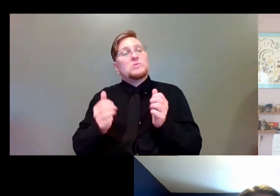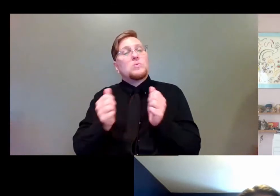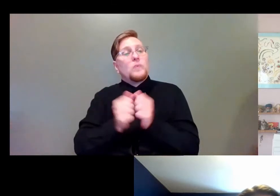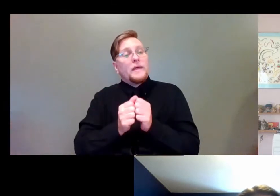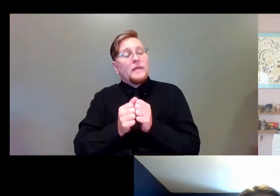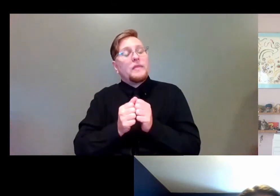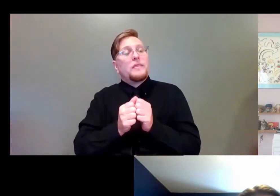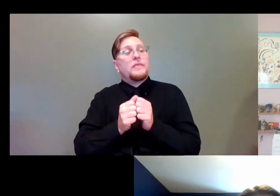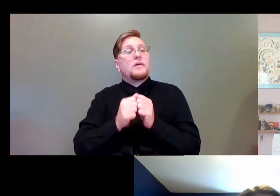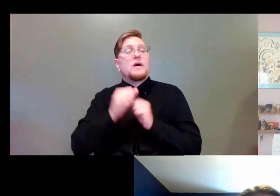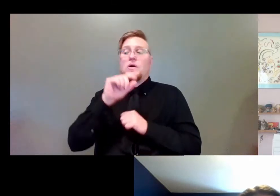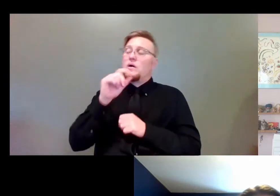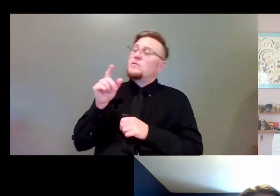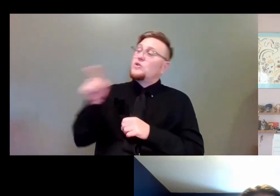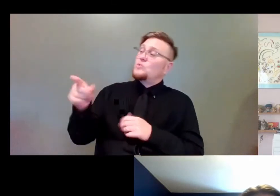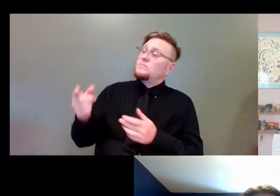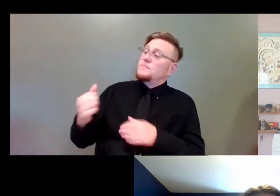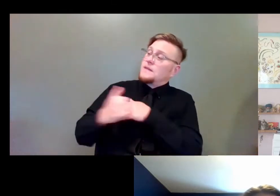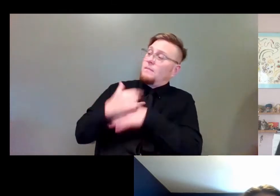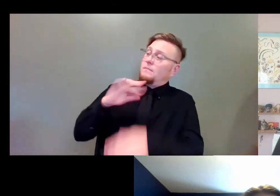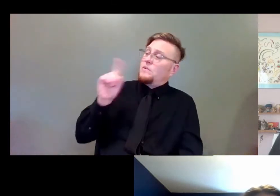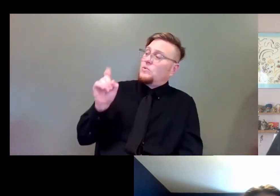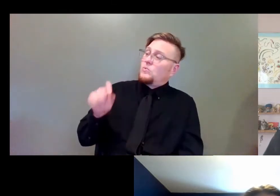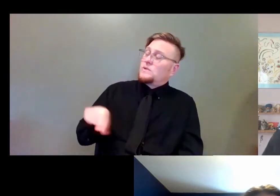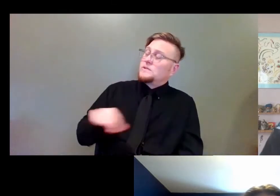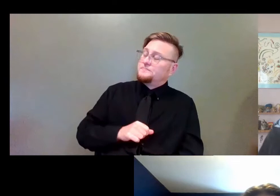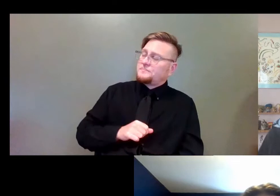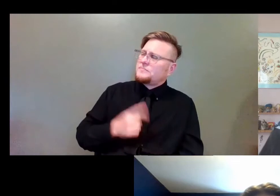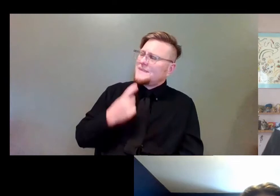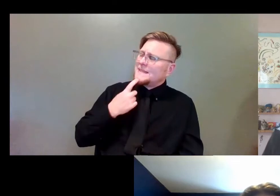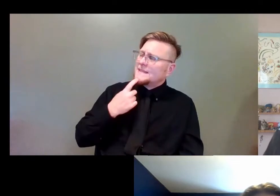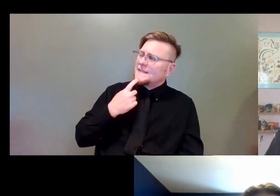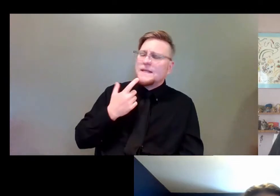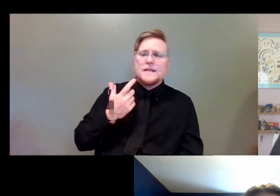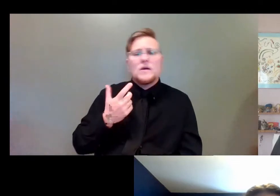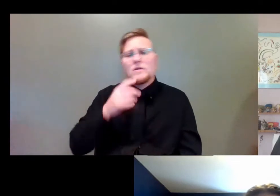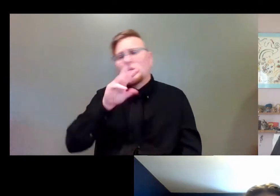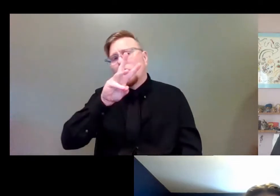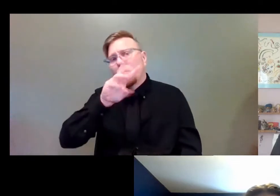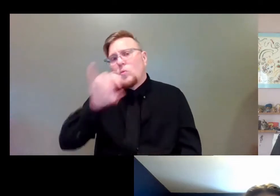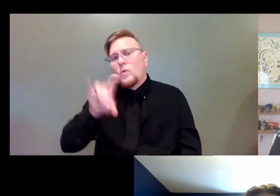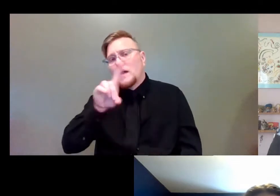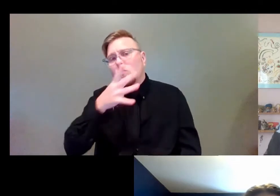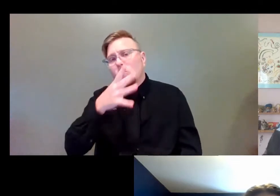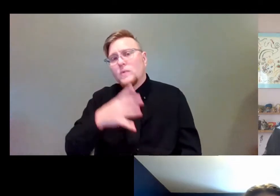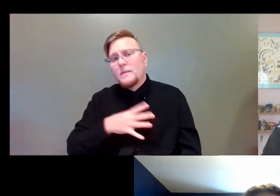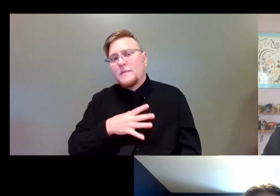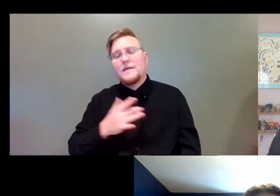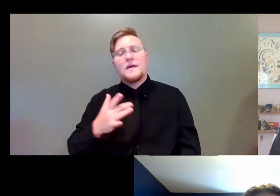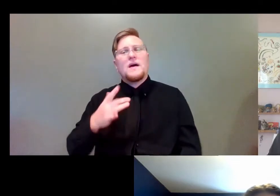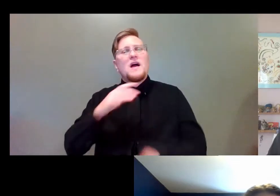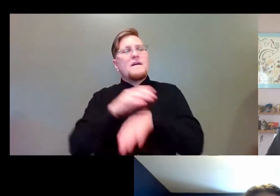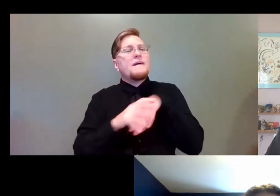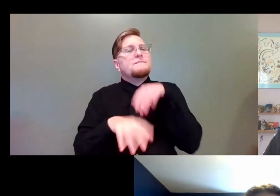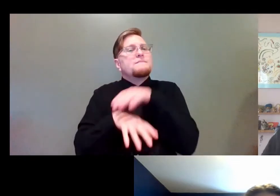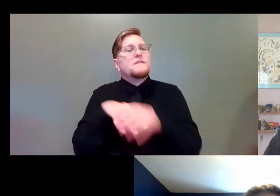you know, one of the questions was, you know, how, you know, do the Wild women get out of the comfort zone? I think all